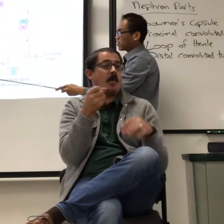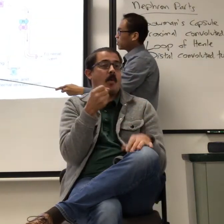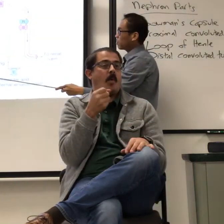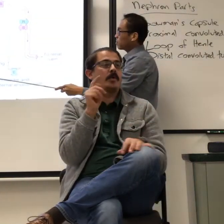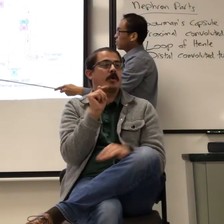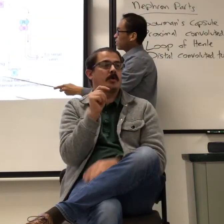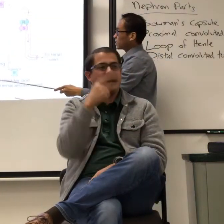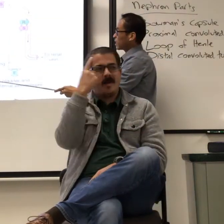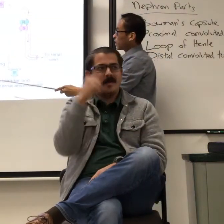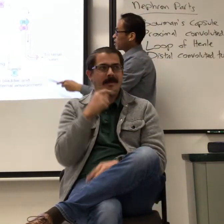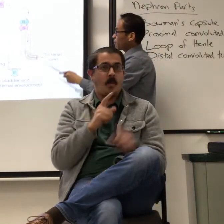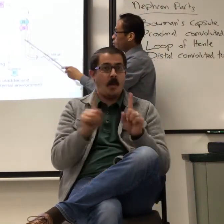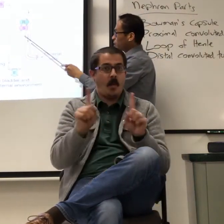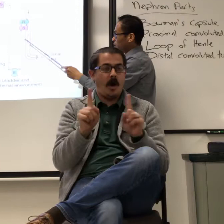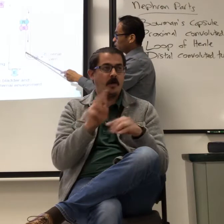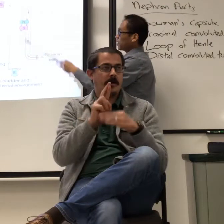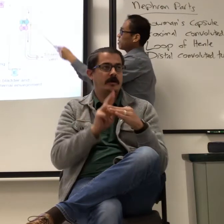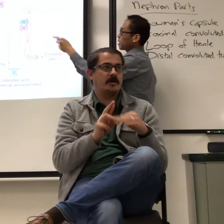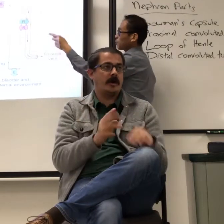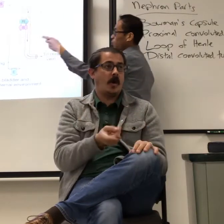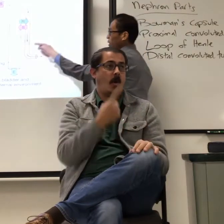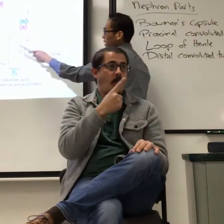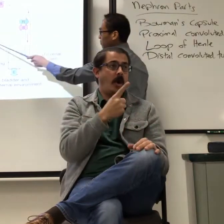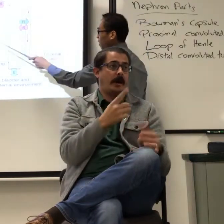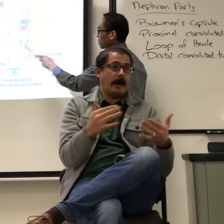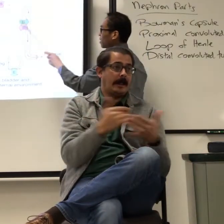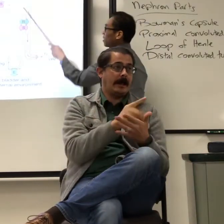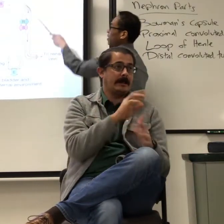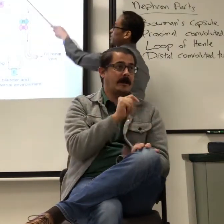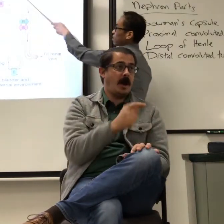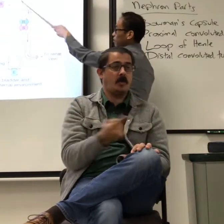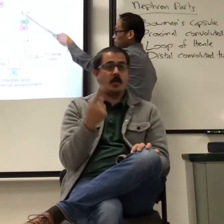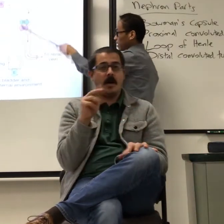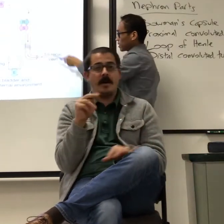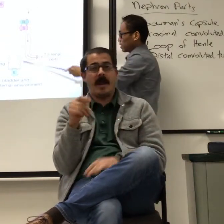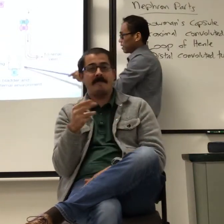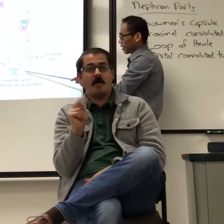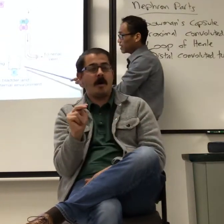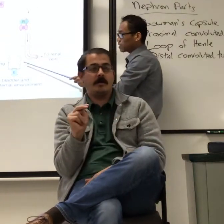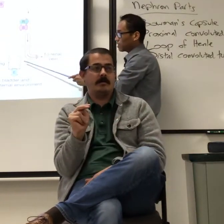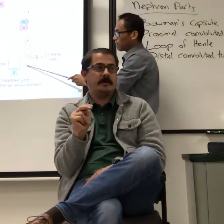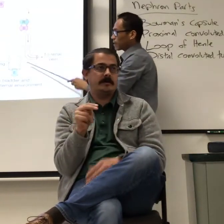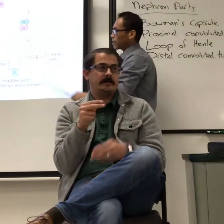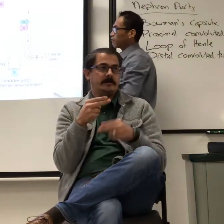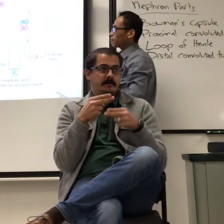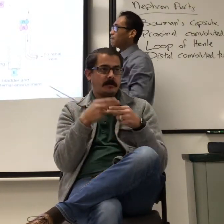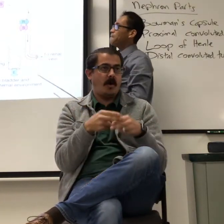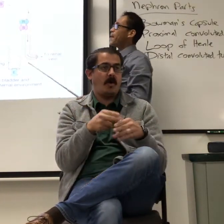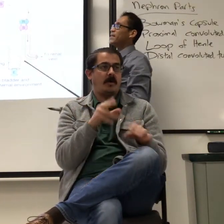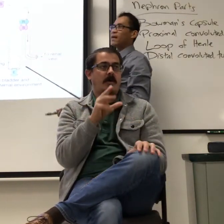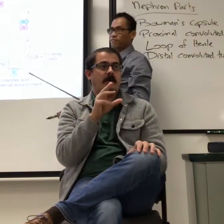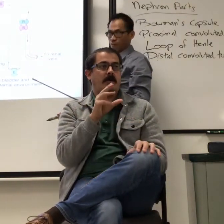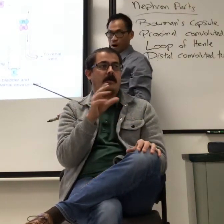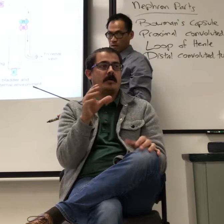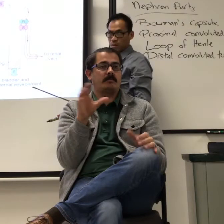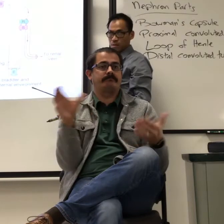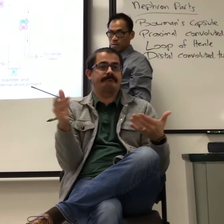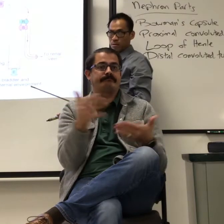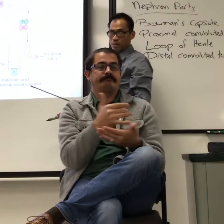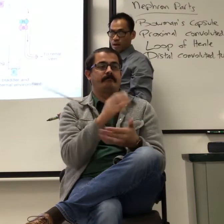1-to-1 ratio. It's not like you have one collecting duct per one nephron. It's called collecting duct. It's collecting from many